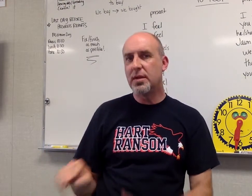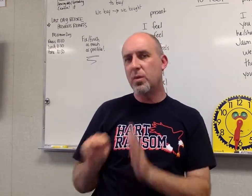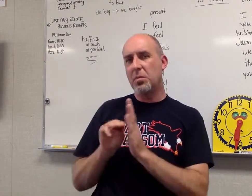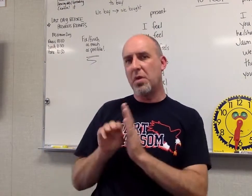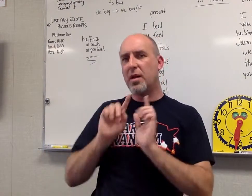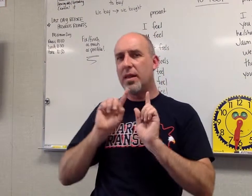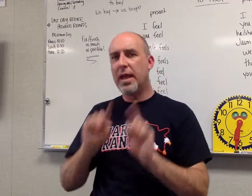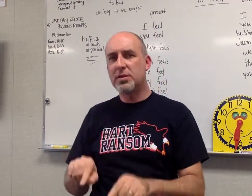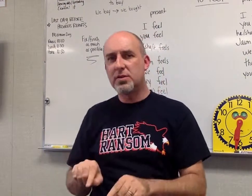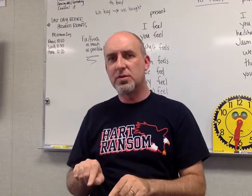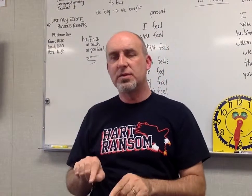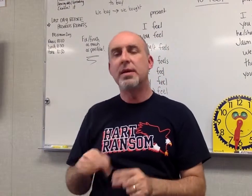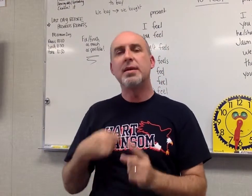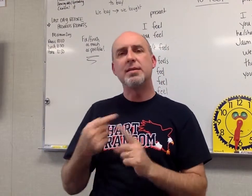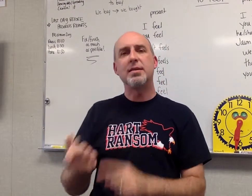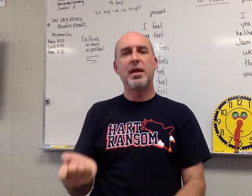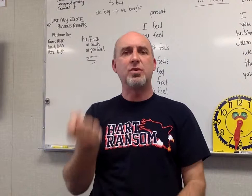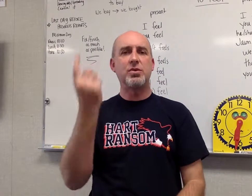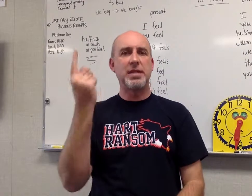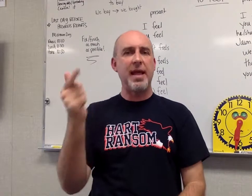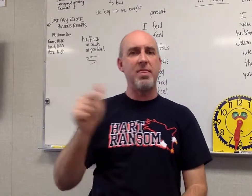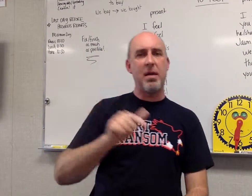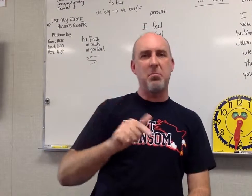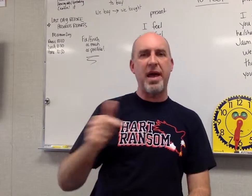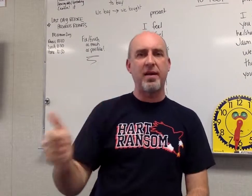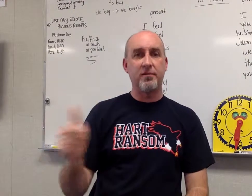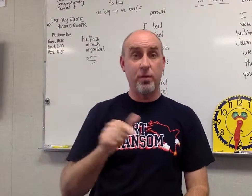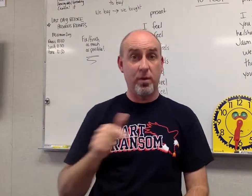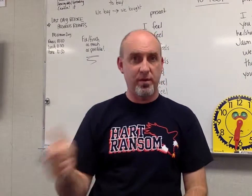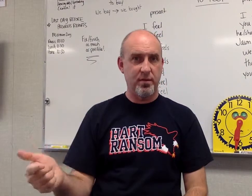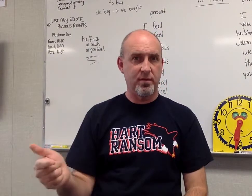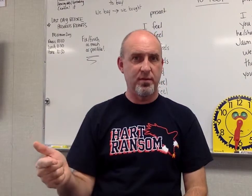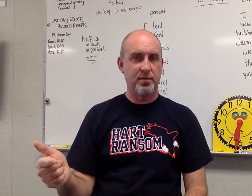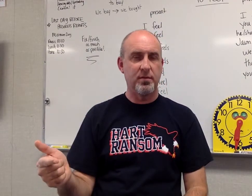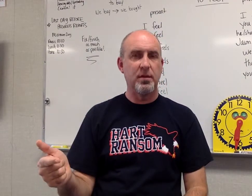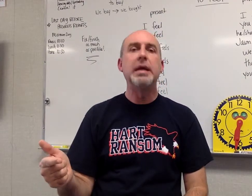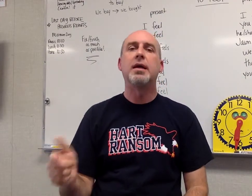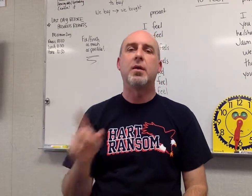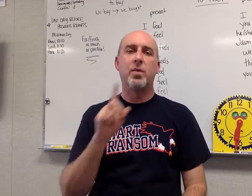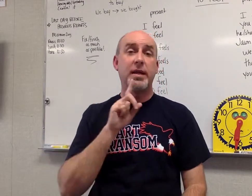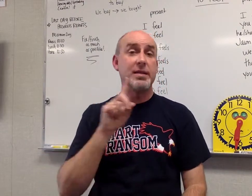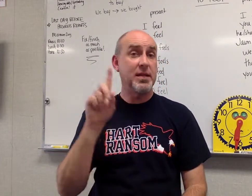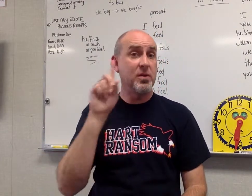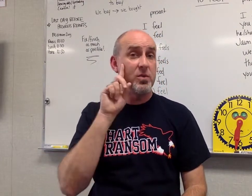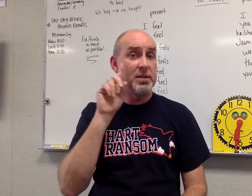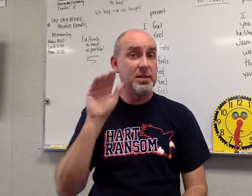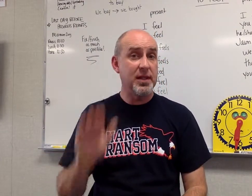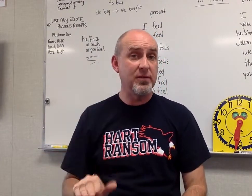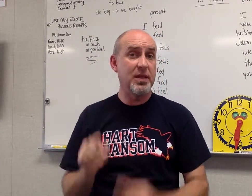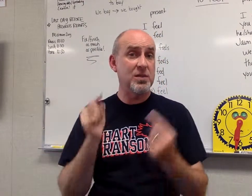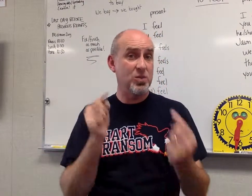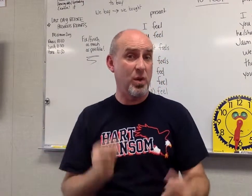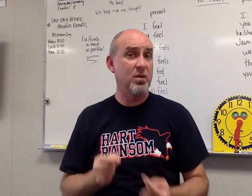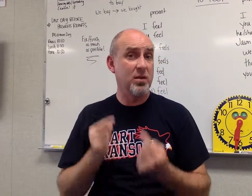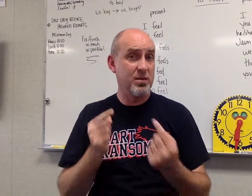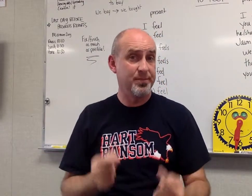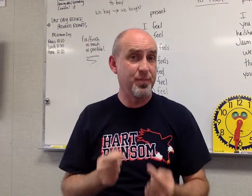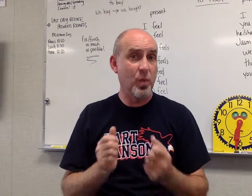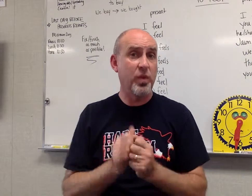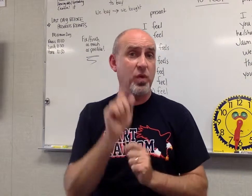and we model answers till they understand that back and forth. And what I can tell you is that deaf kids struggle with the